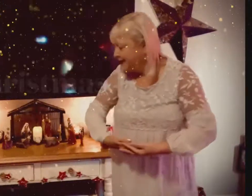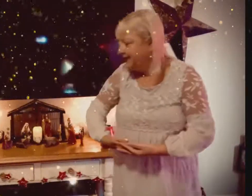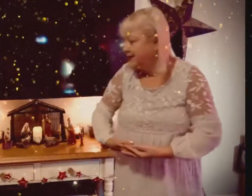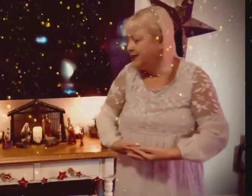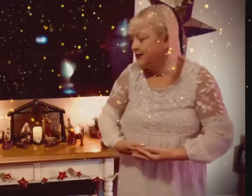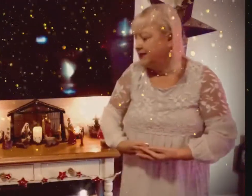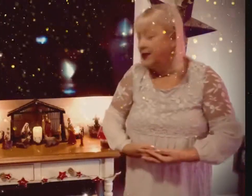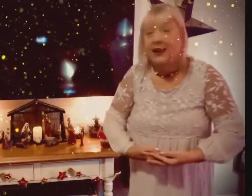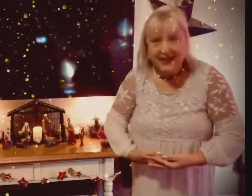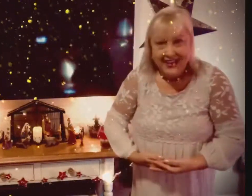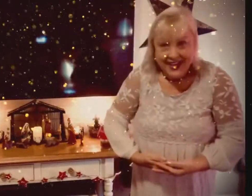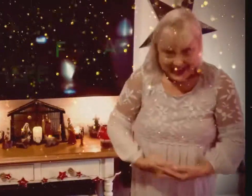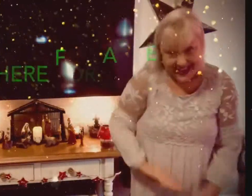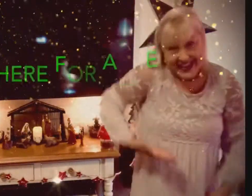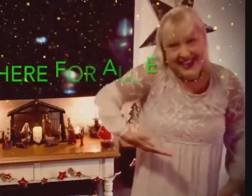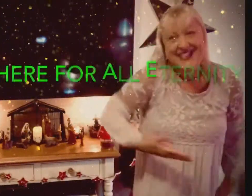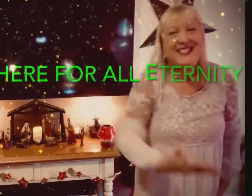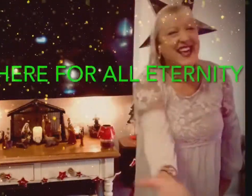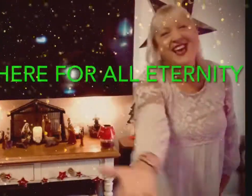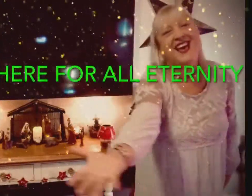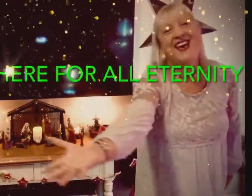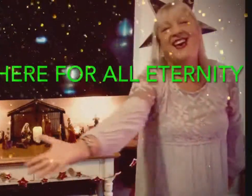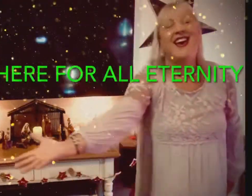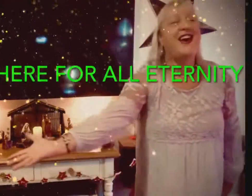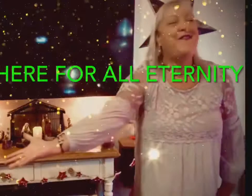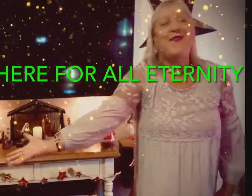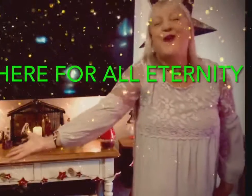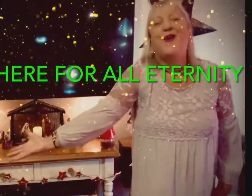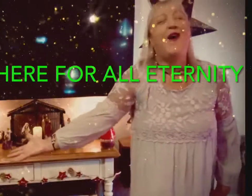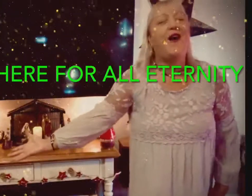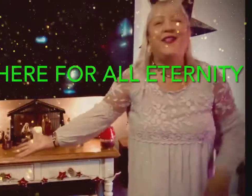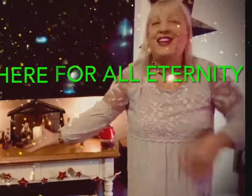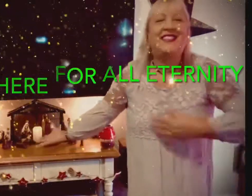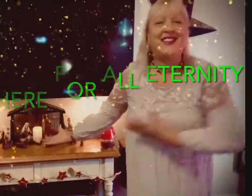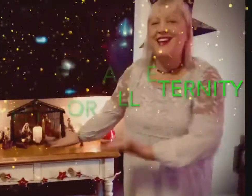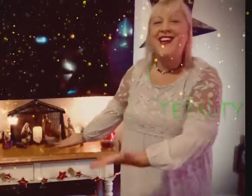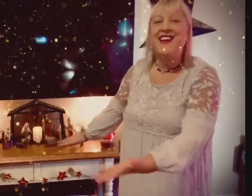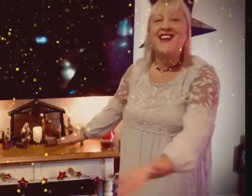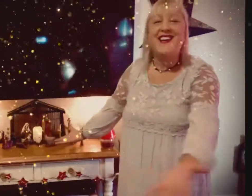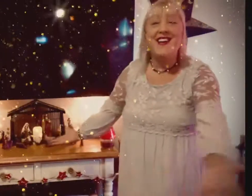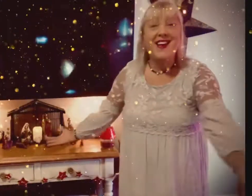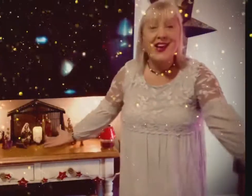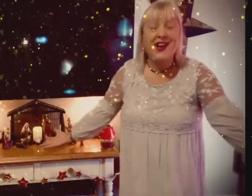He's there for all eternity.